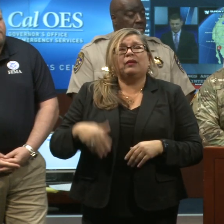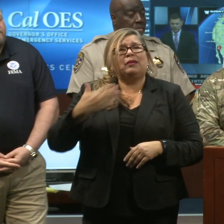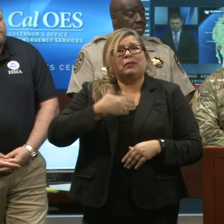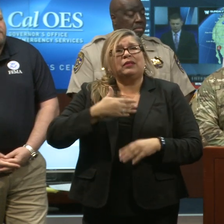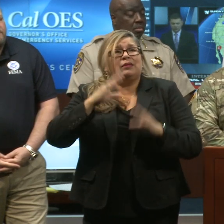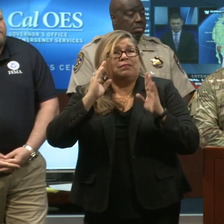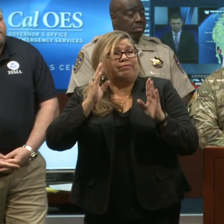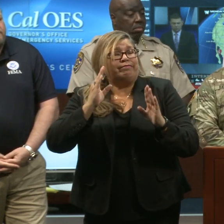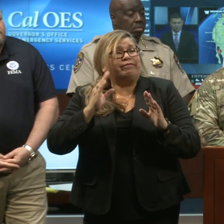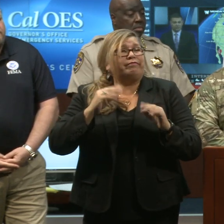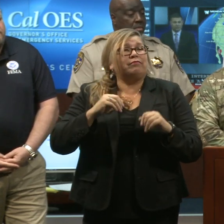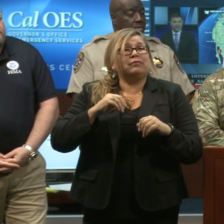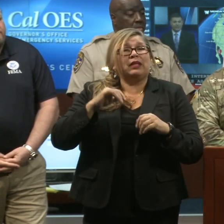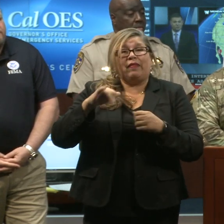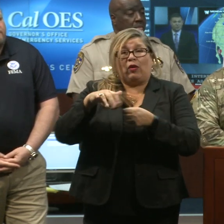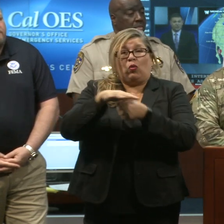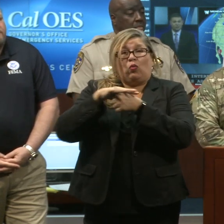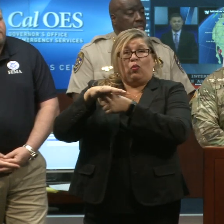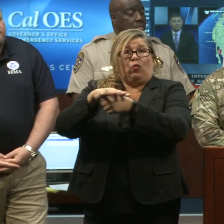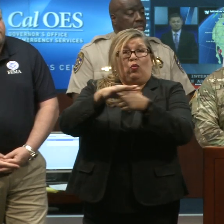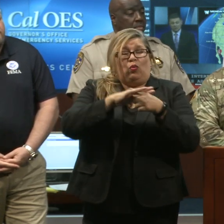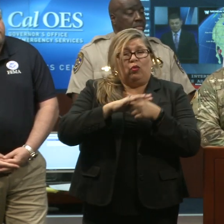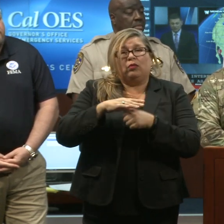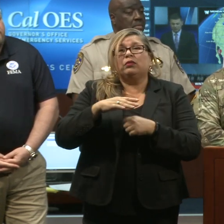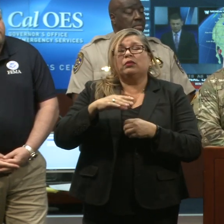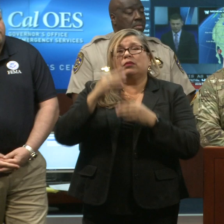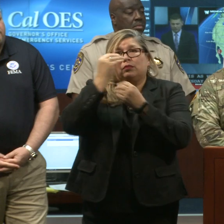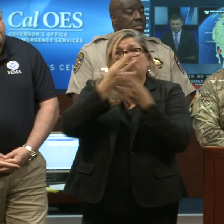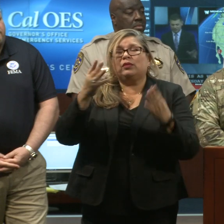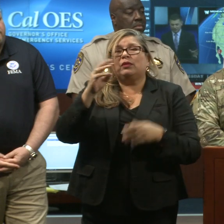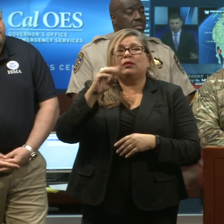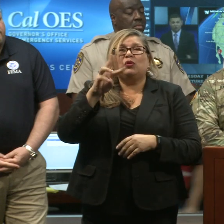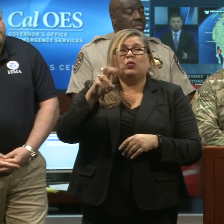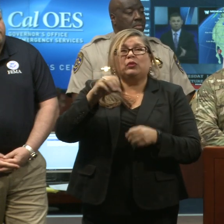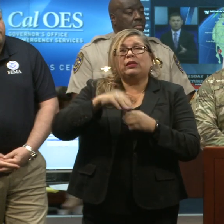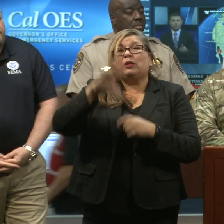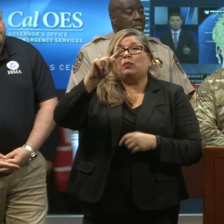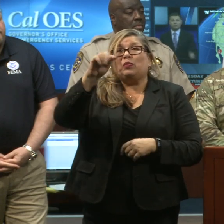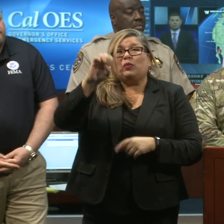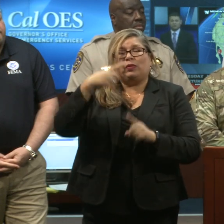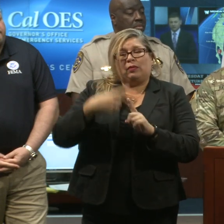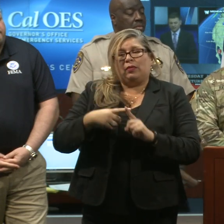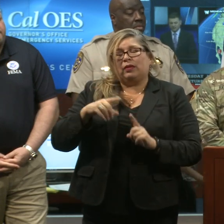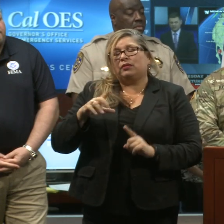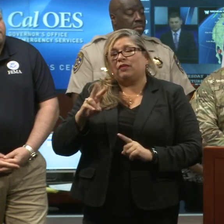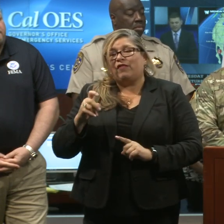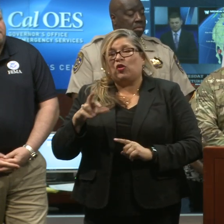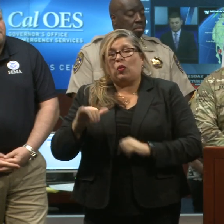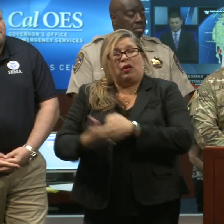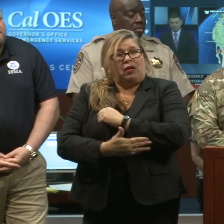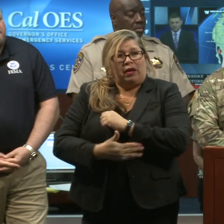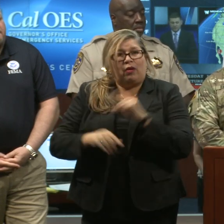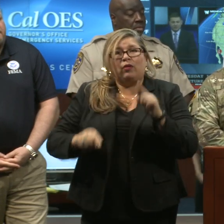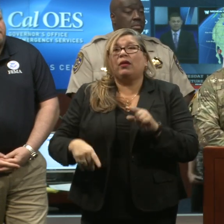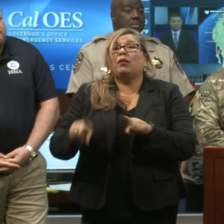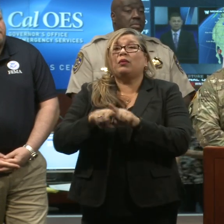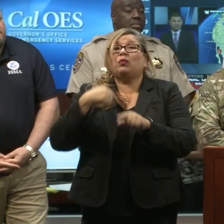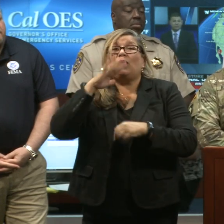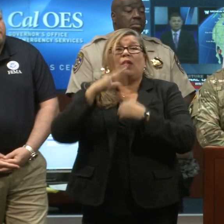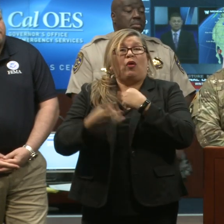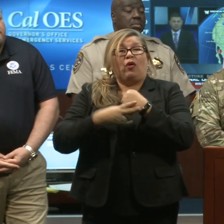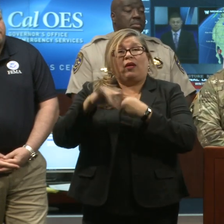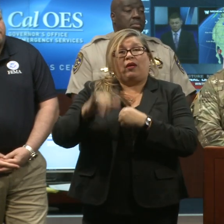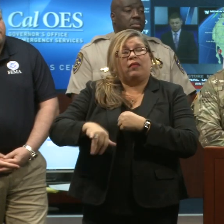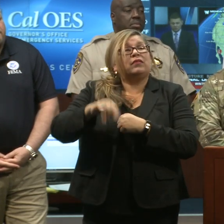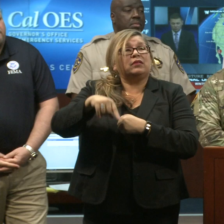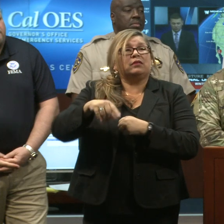pay attention to the local press conferences, both in Butte County and down in Ventura and Los Angeles counties. We'll also have an archive of this video for